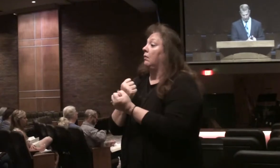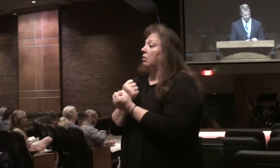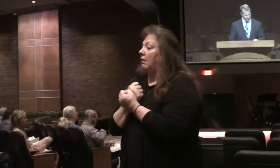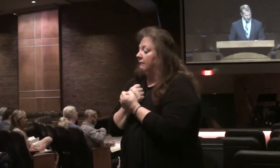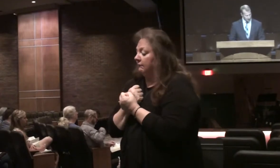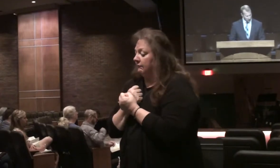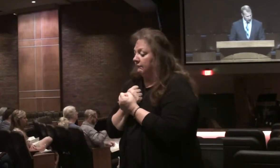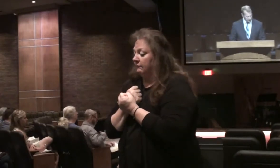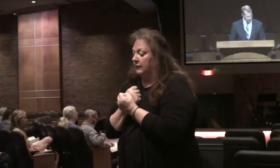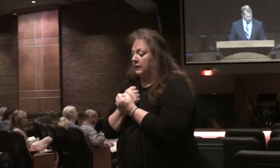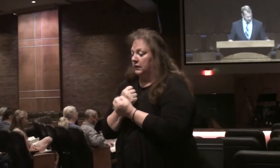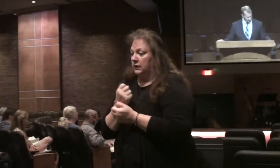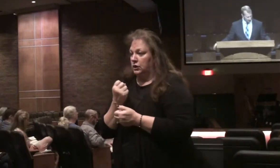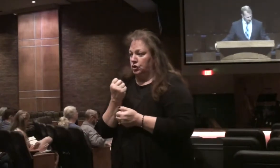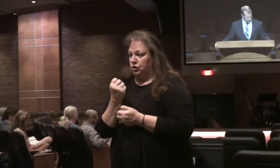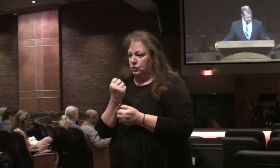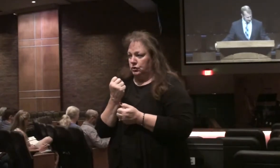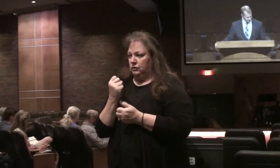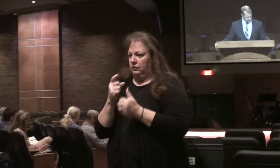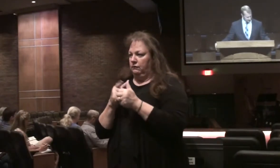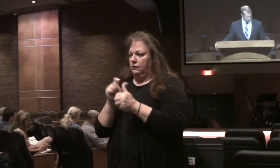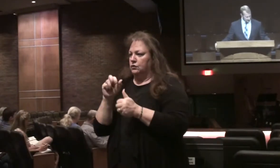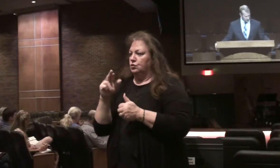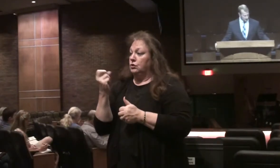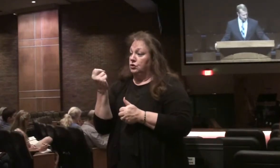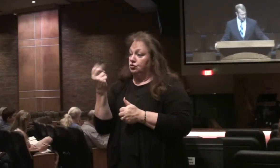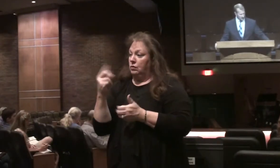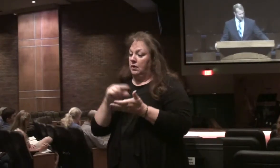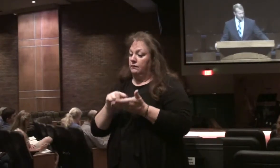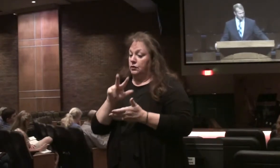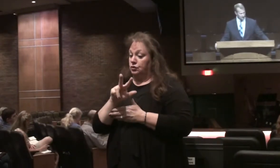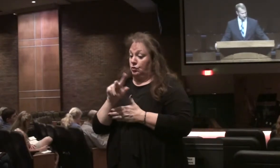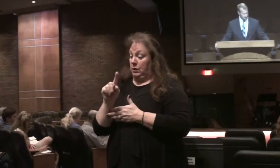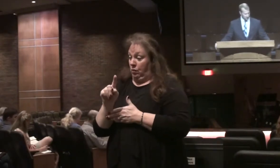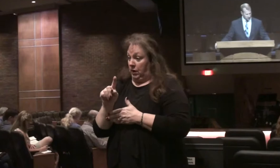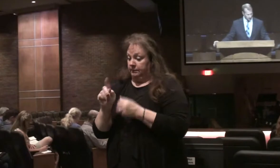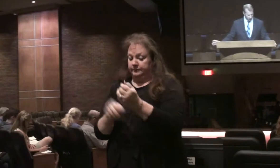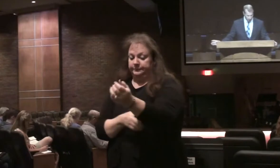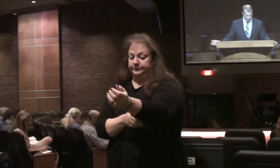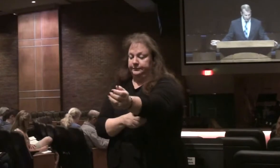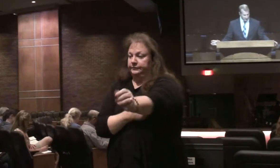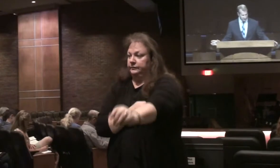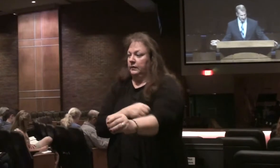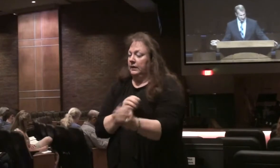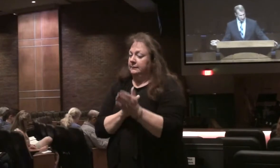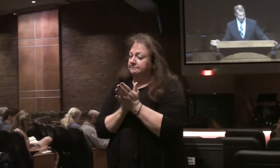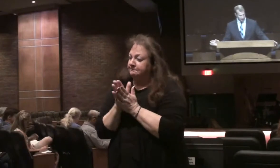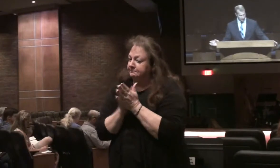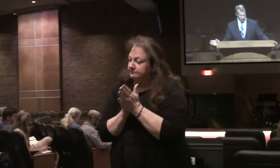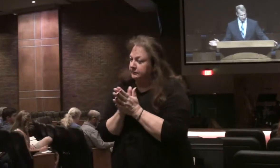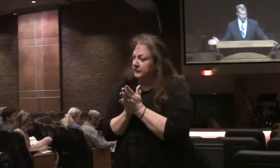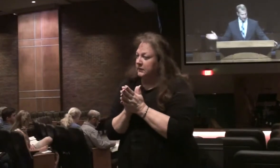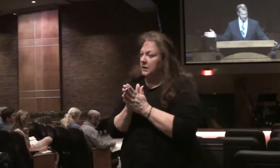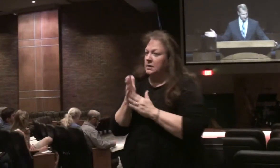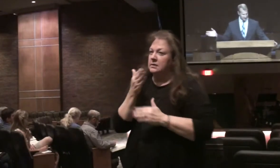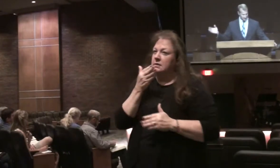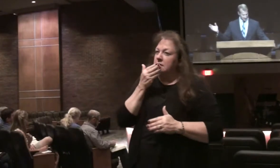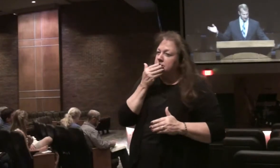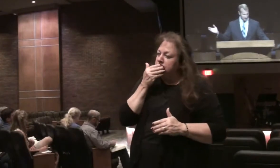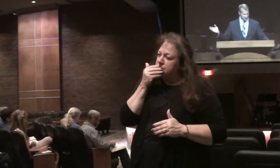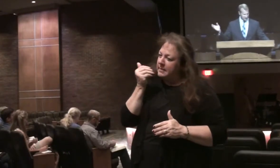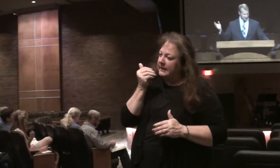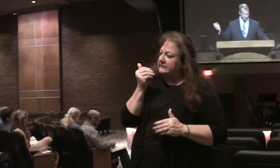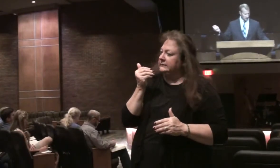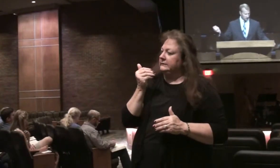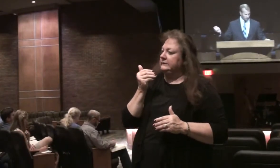Look at chapter 12, verse 31. He says, But earnestly desire the greater gifts. Gifts